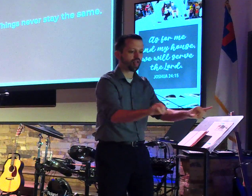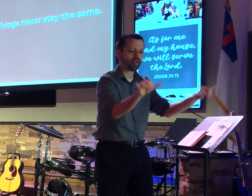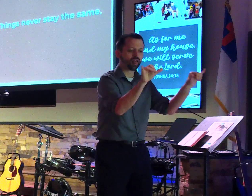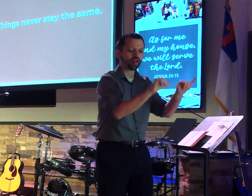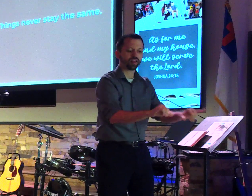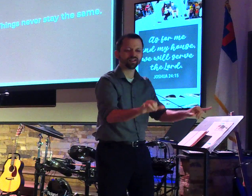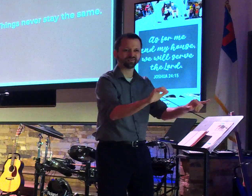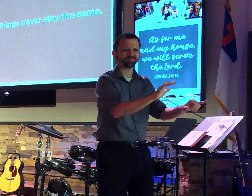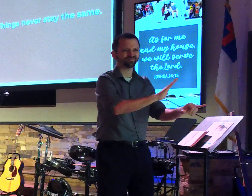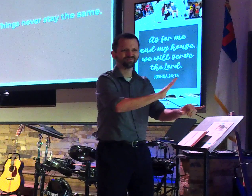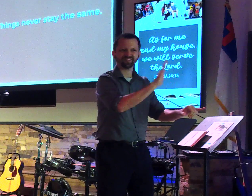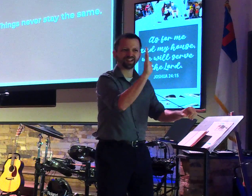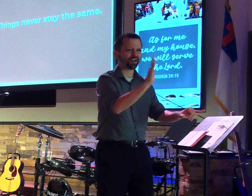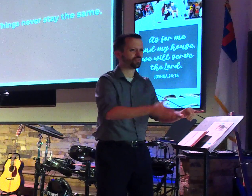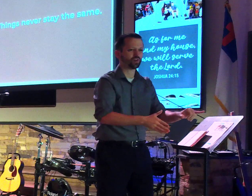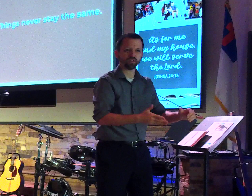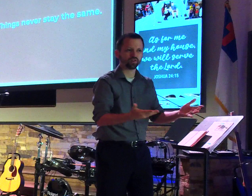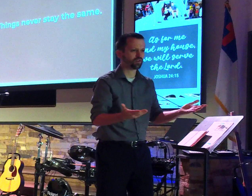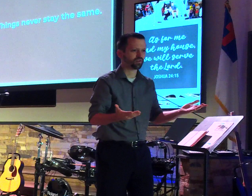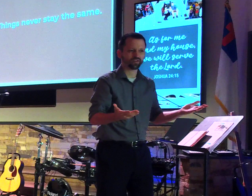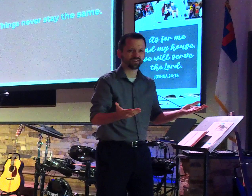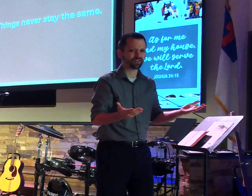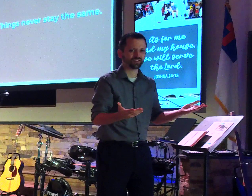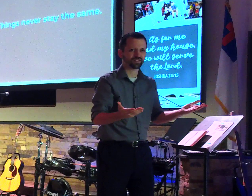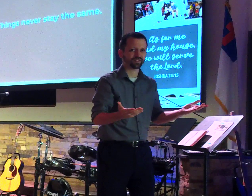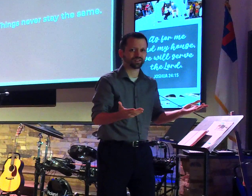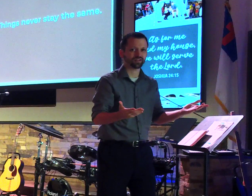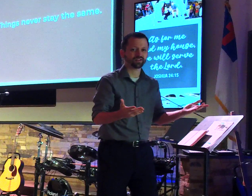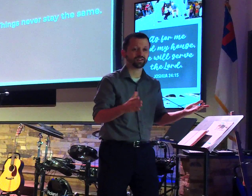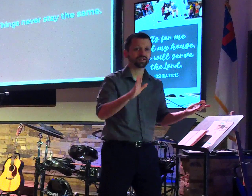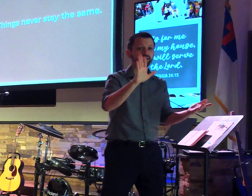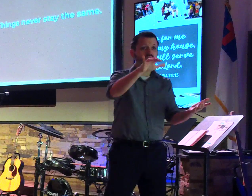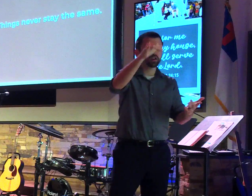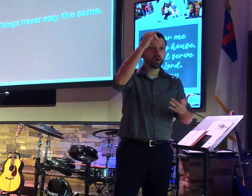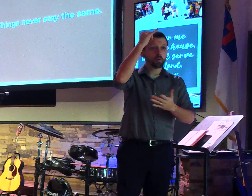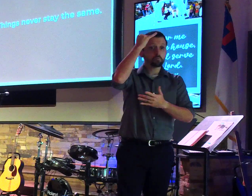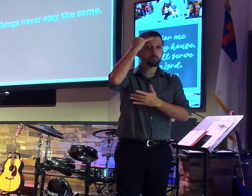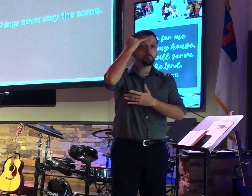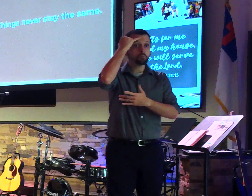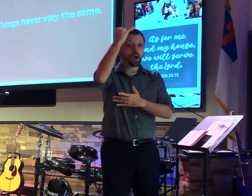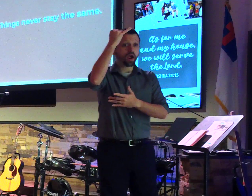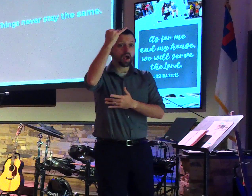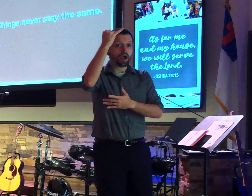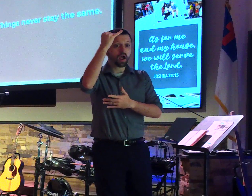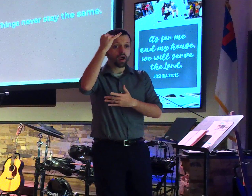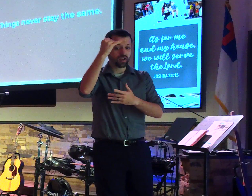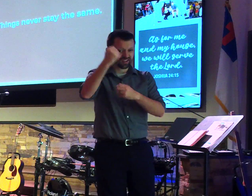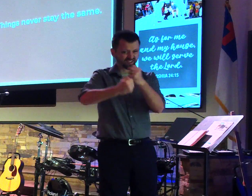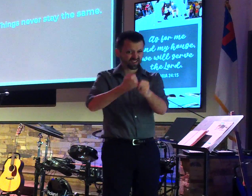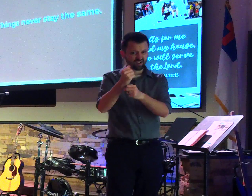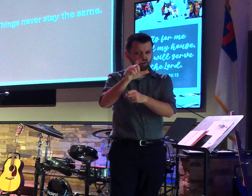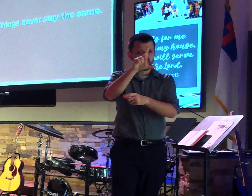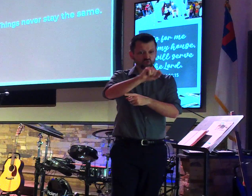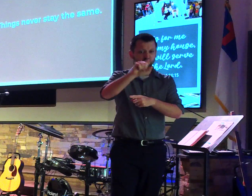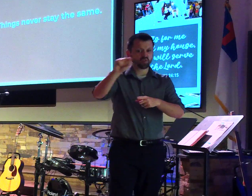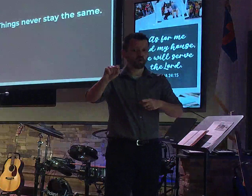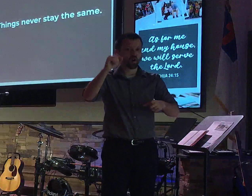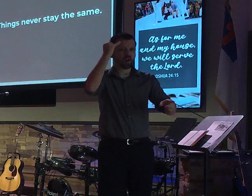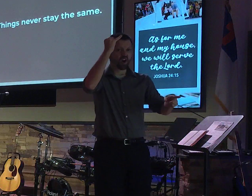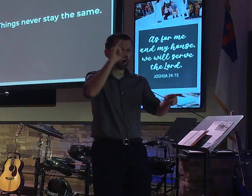You know? Boy, I tell you what. Could we have imagined everything that happened in 2020 back in January,